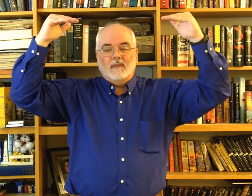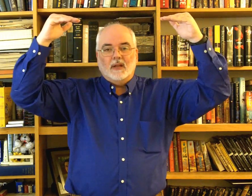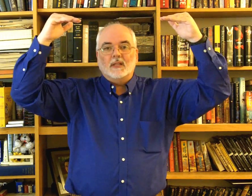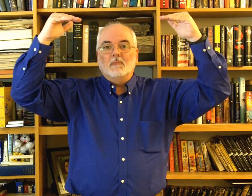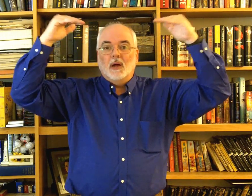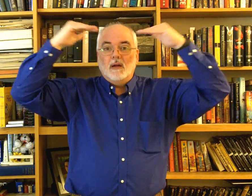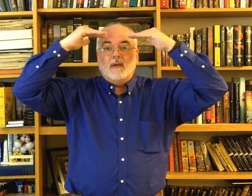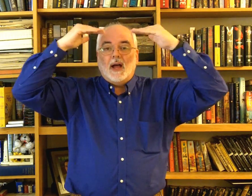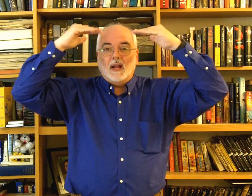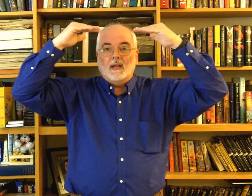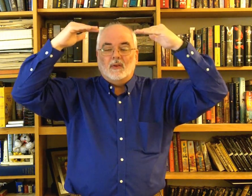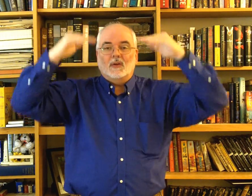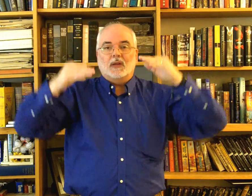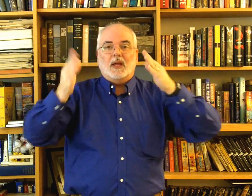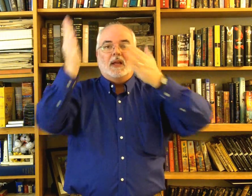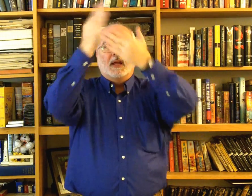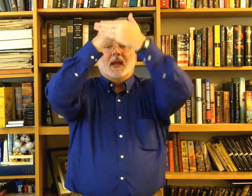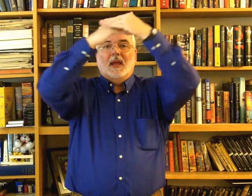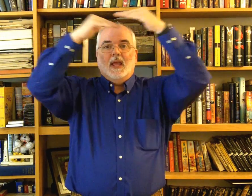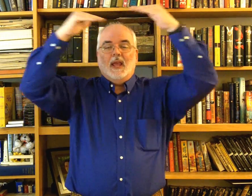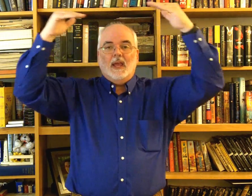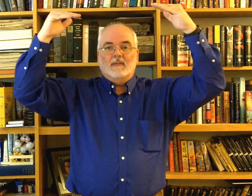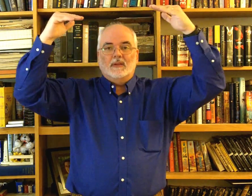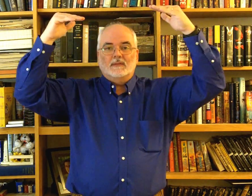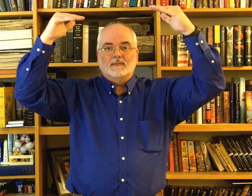It's above eye level, okay? Heaven.